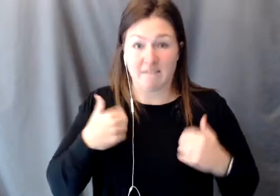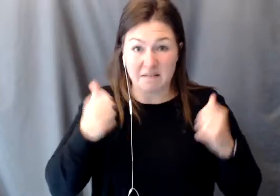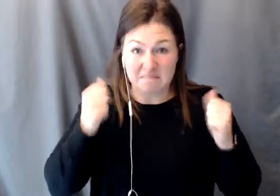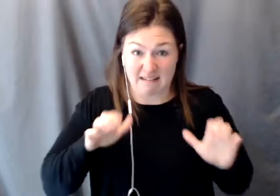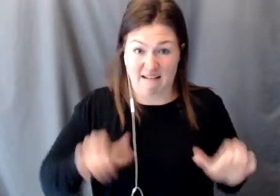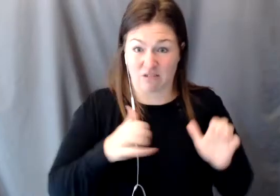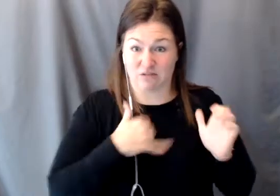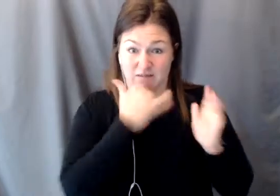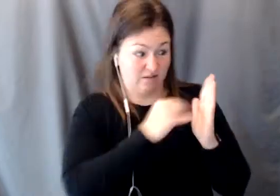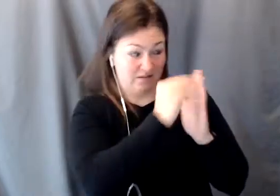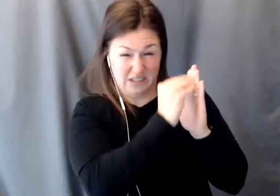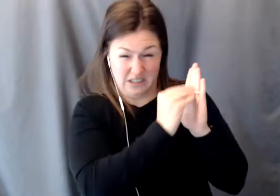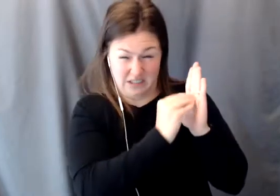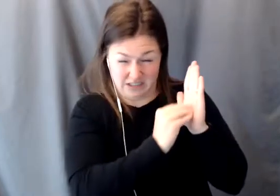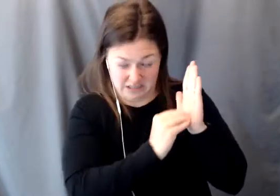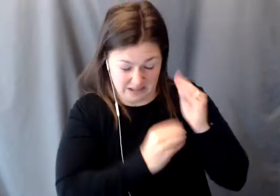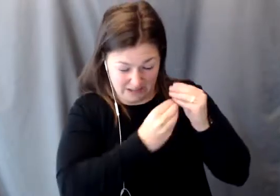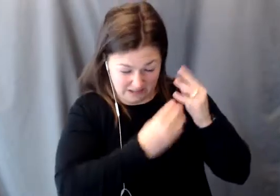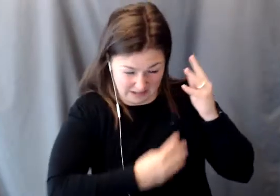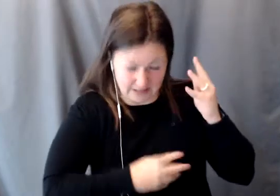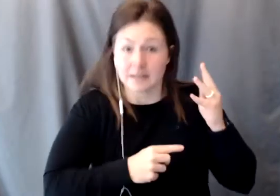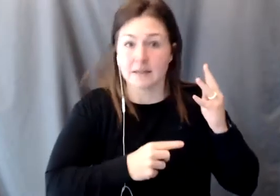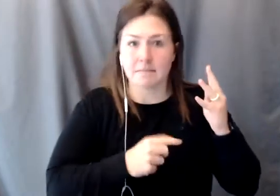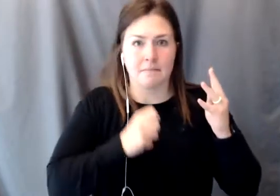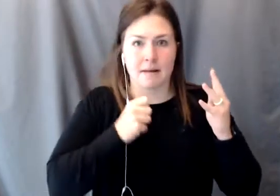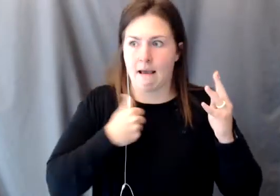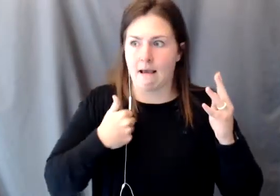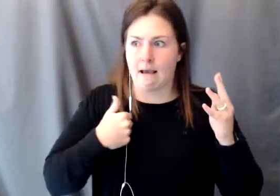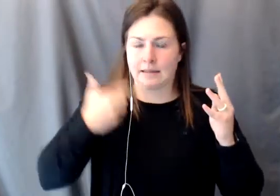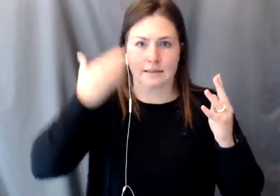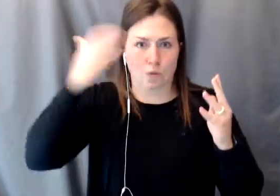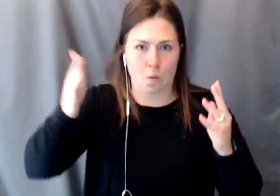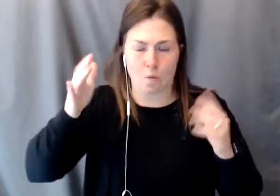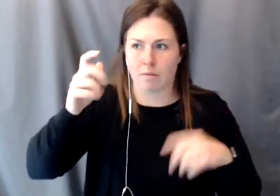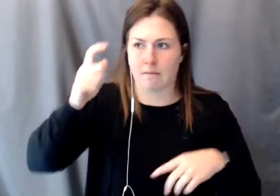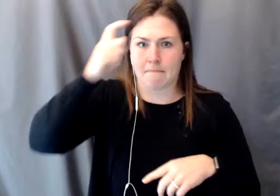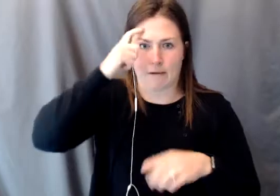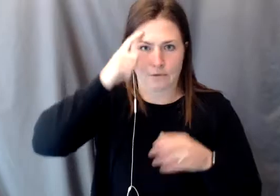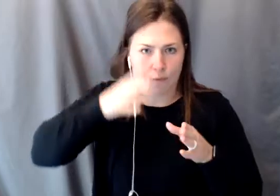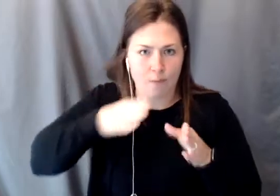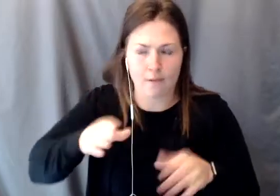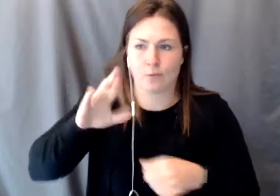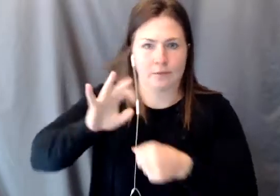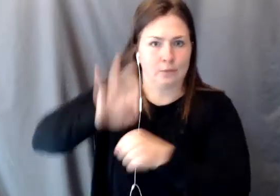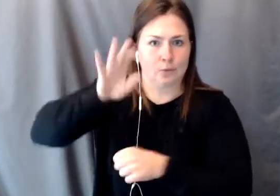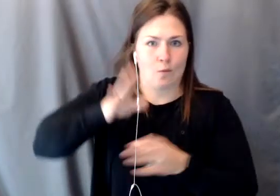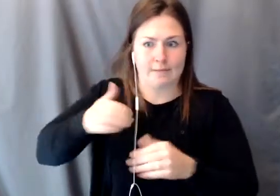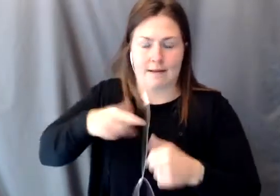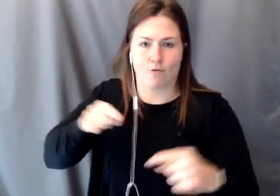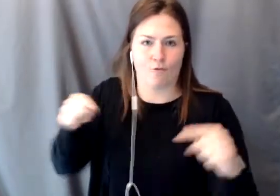I did not know the mental and spiritual ways that I hurt people. And